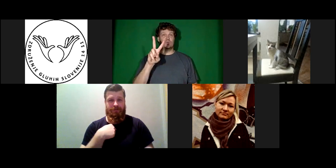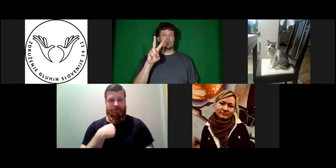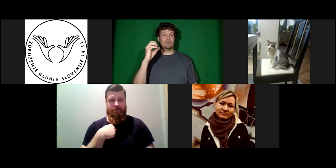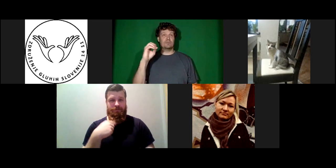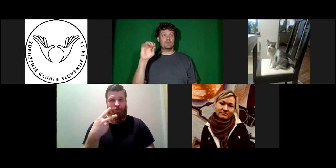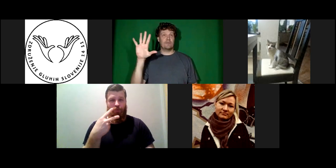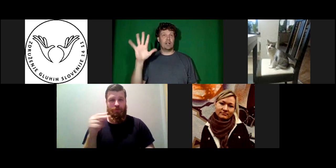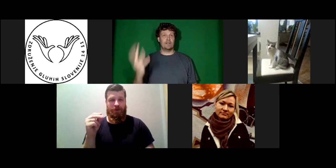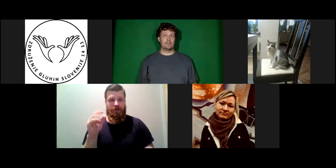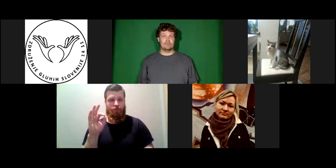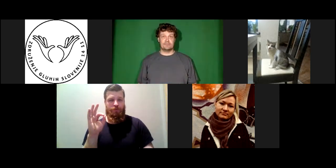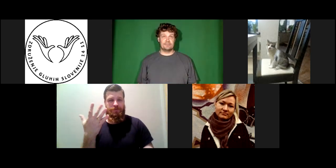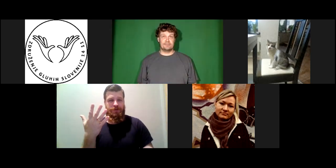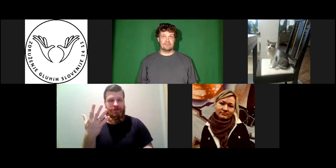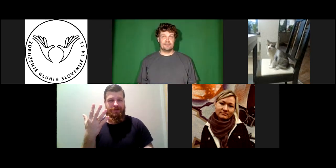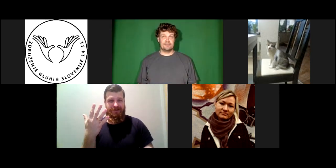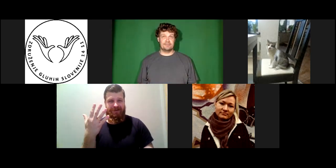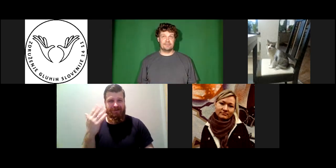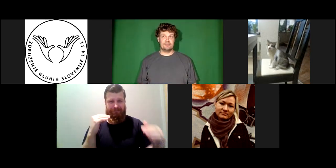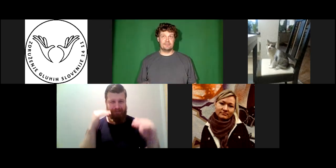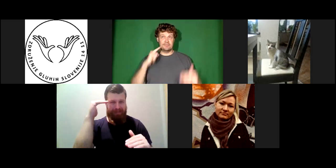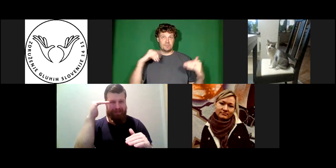And because I'm